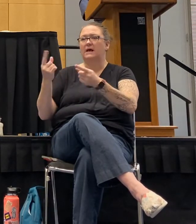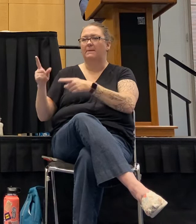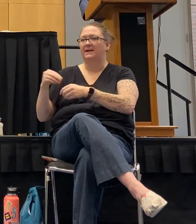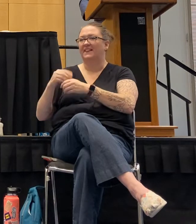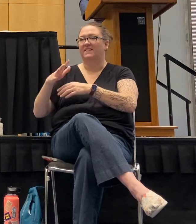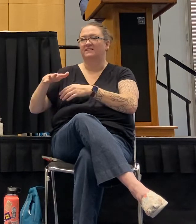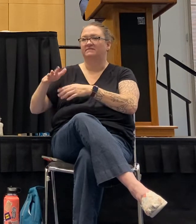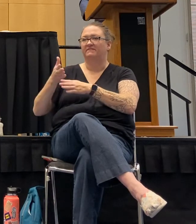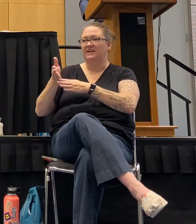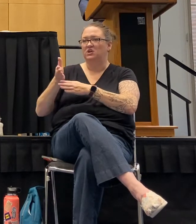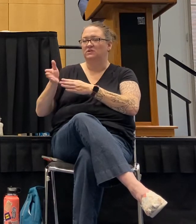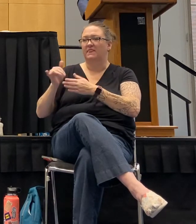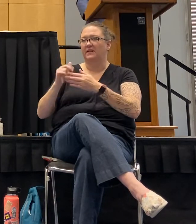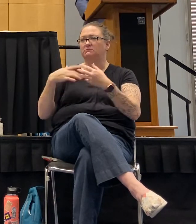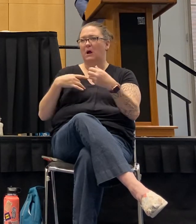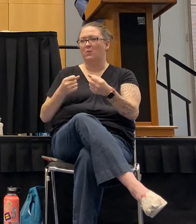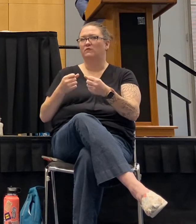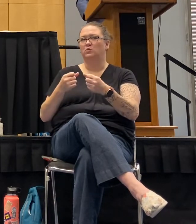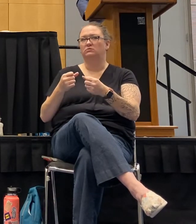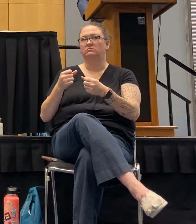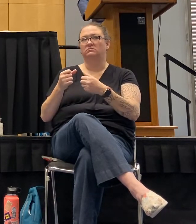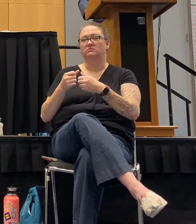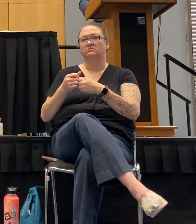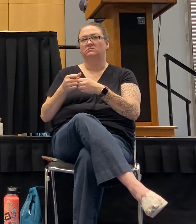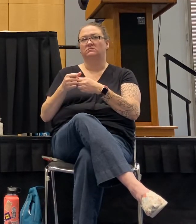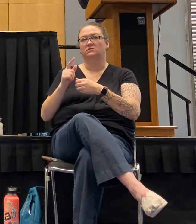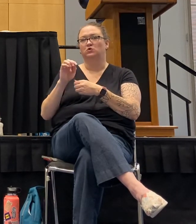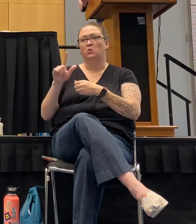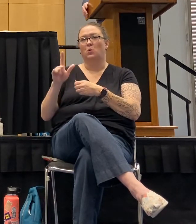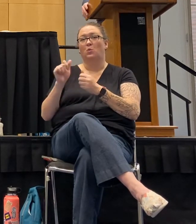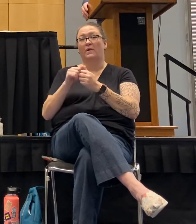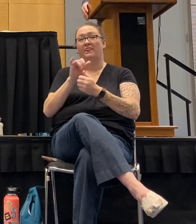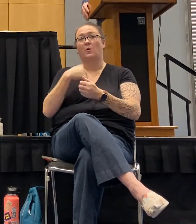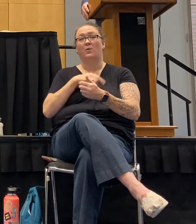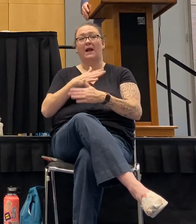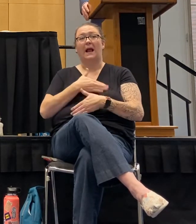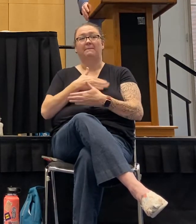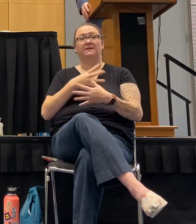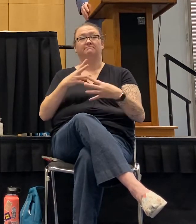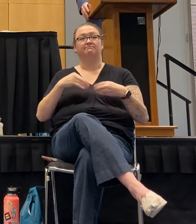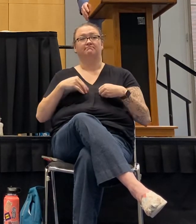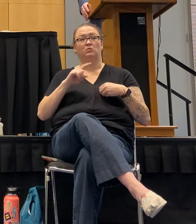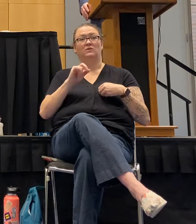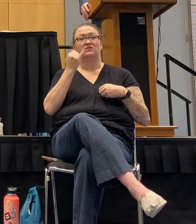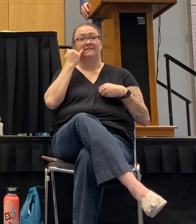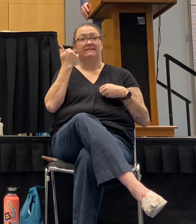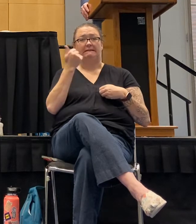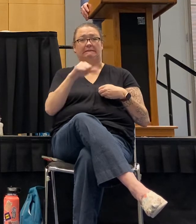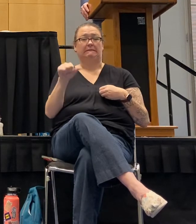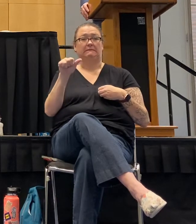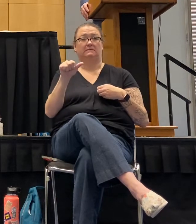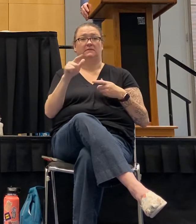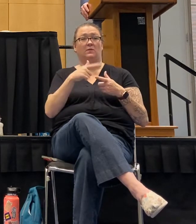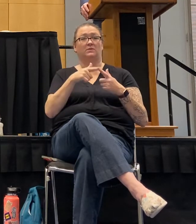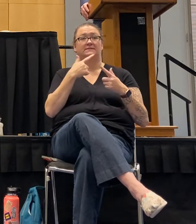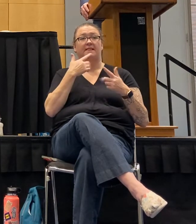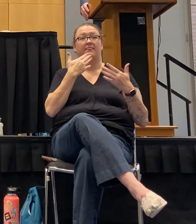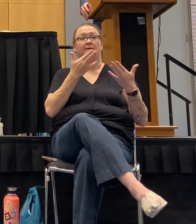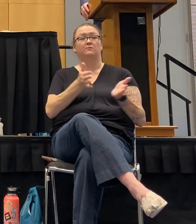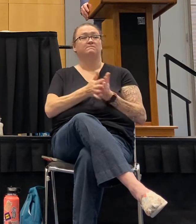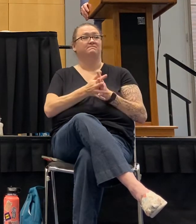a powerful tool. So we encourage you to use that as well. With that, we're happy to take any questions if there are any, and just we'll say thank